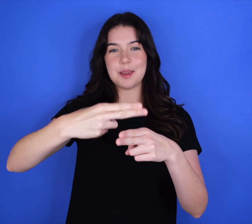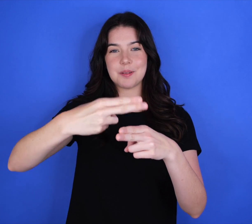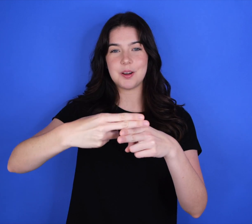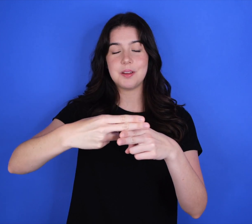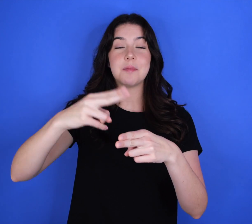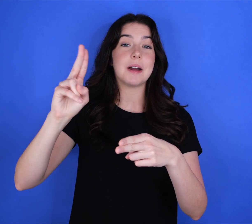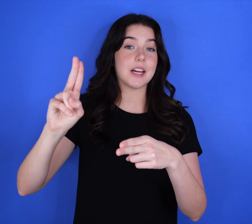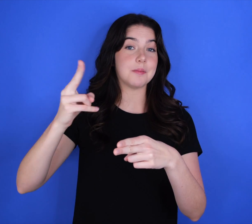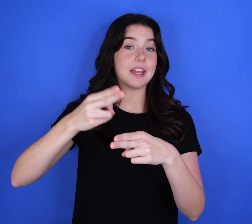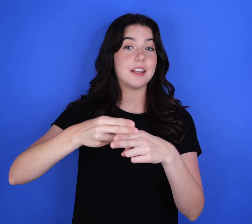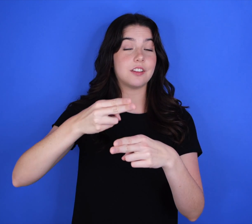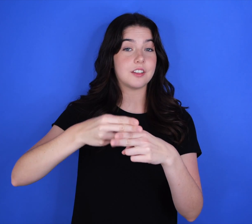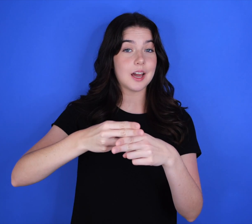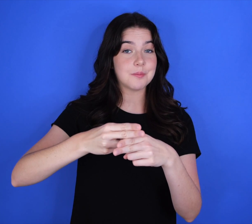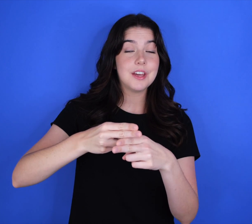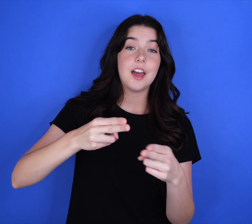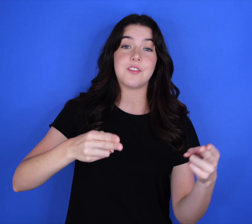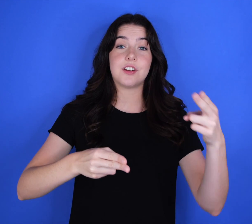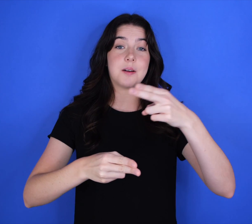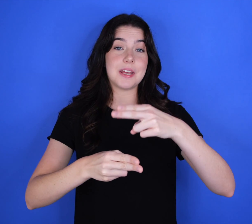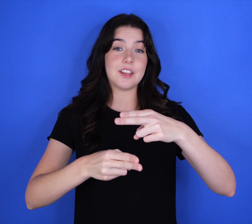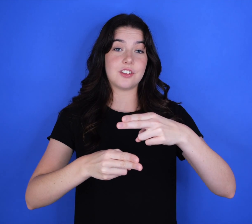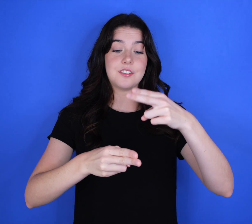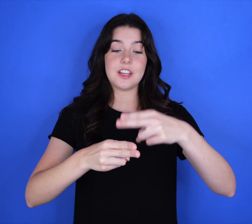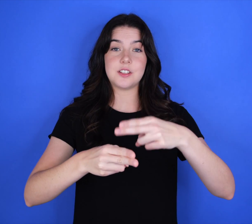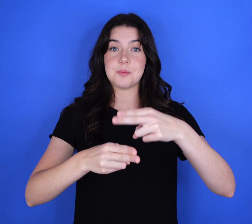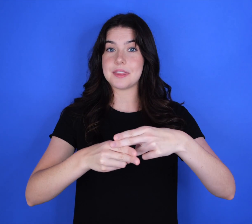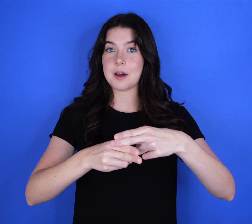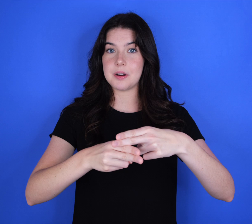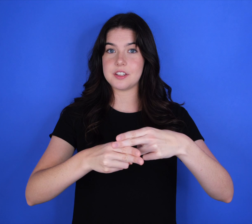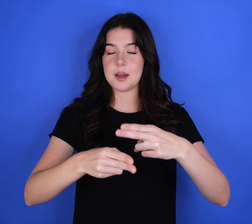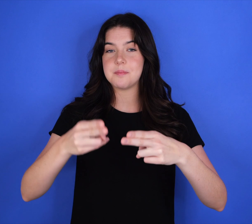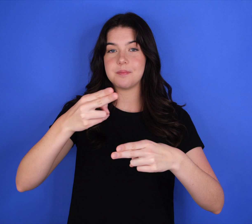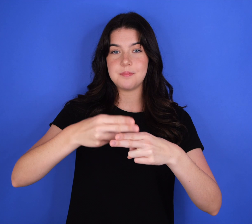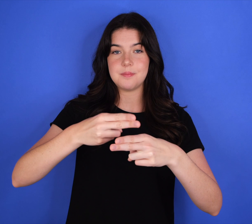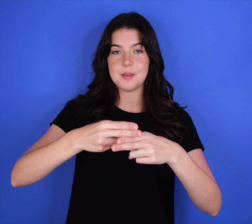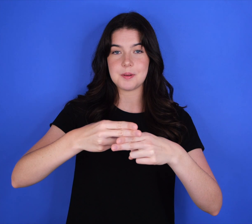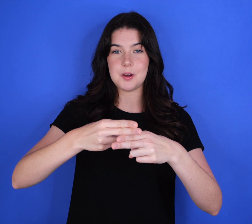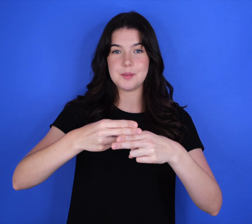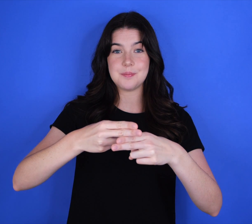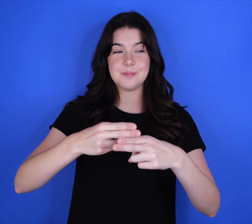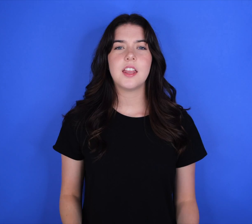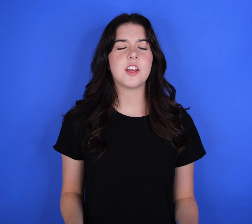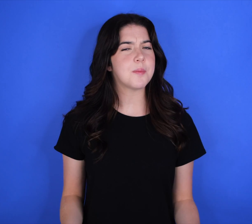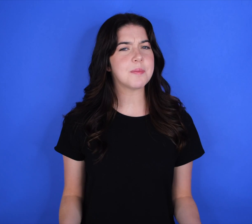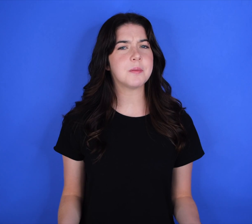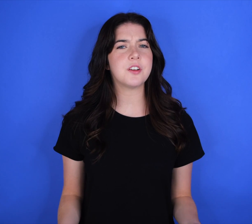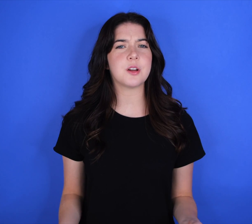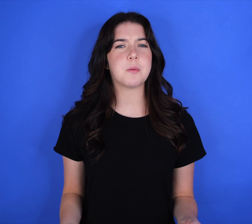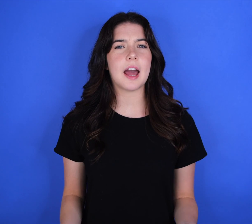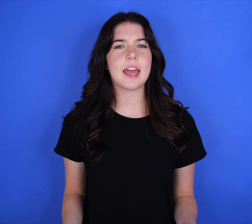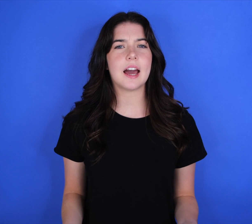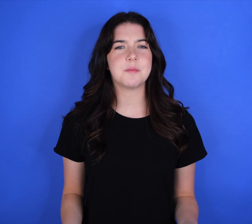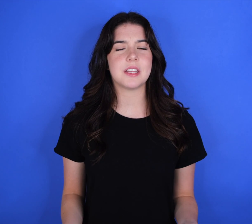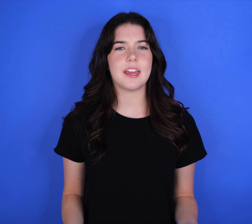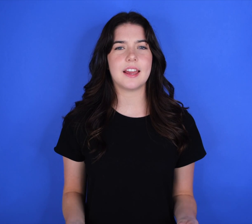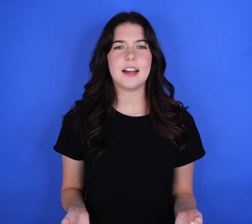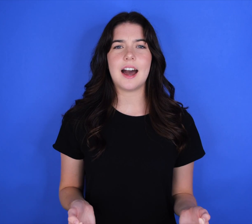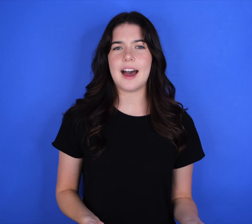called. My dominant hand is on top. If your dominant hand is your left hand, just put that one on top. Am called. Now you might be wondering why I'm saying hi,